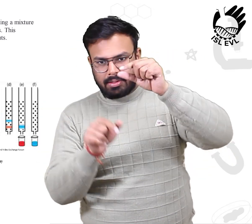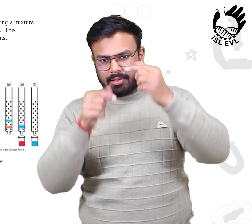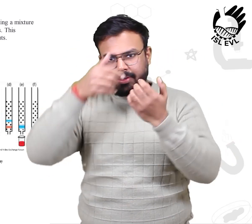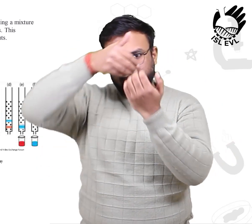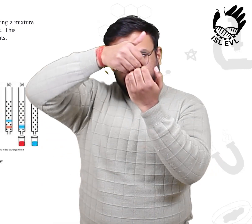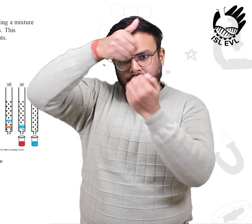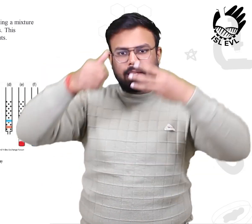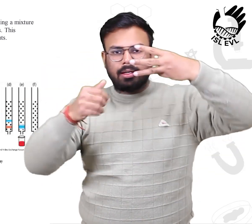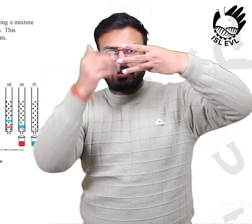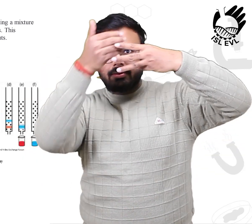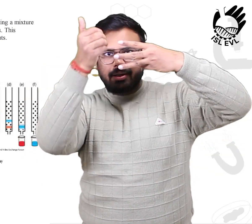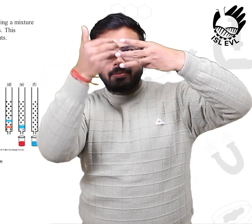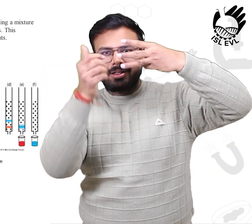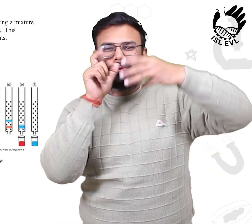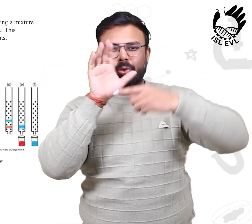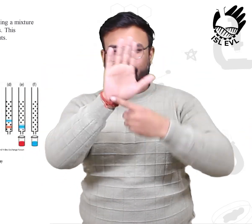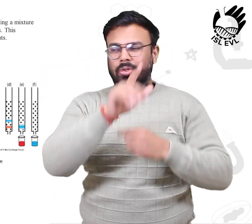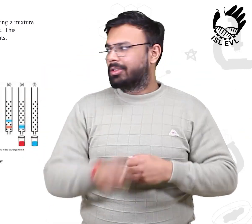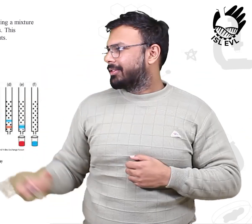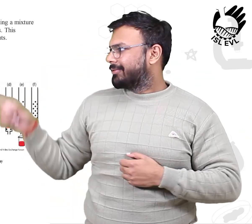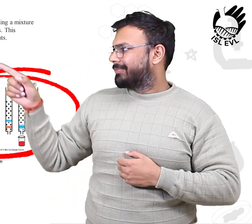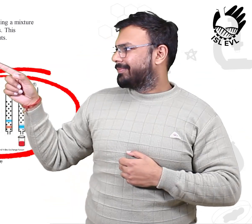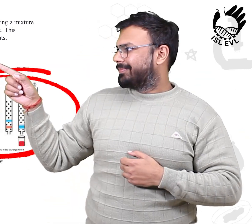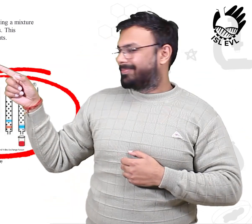movement of solutions in the column,